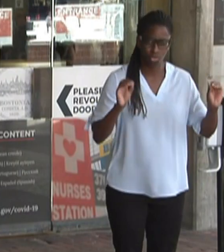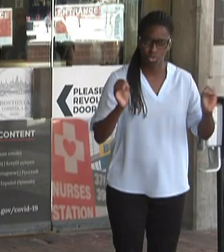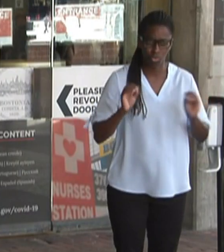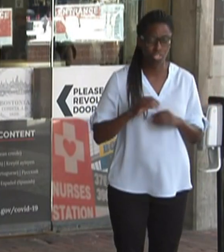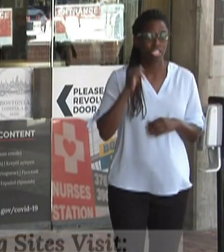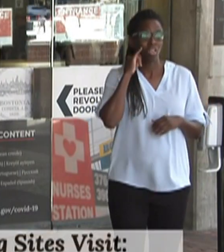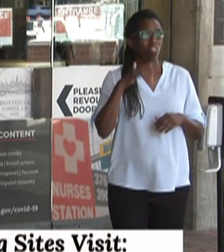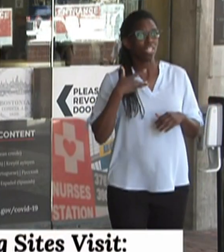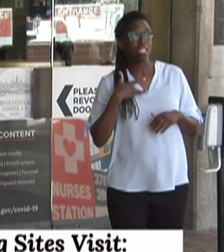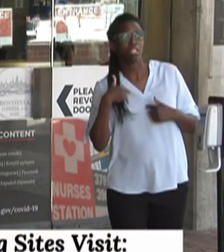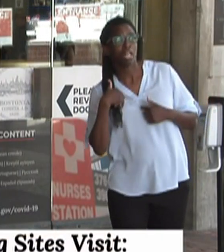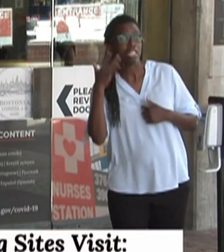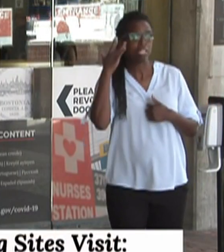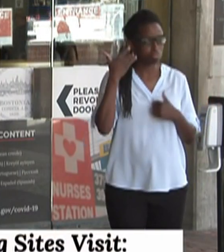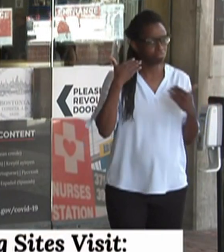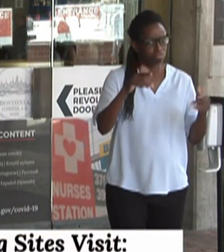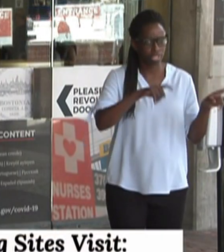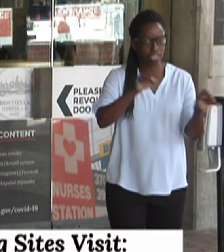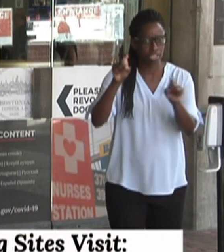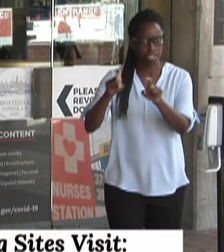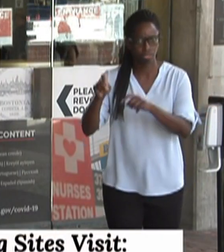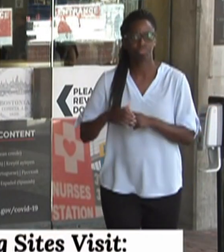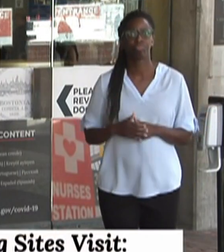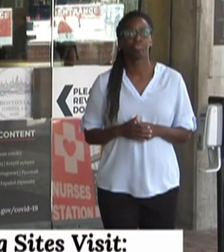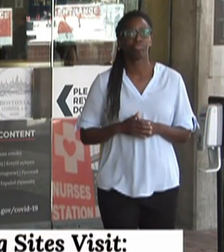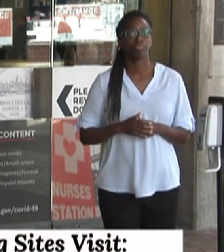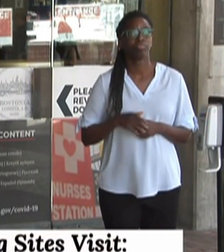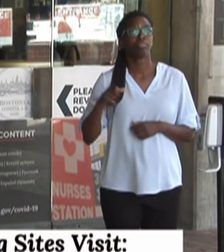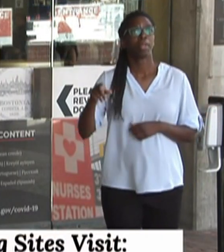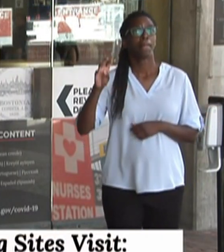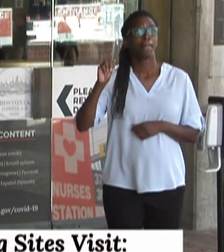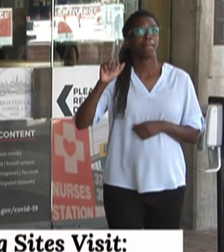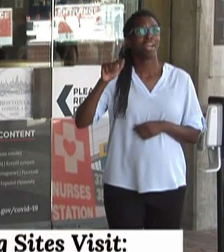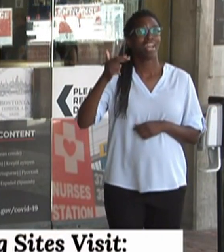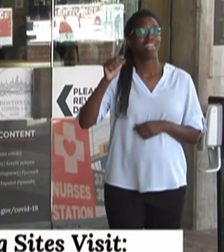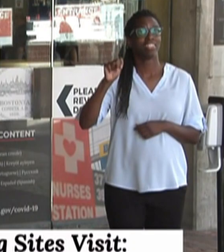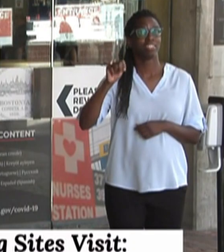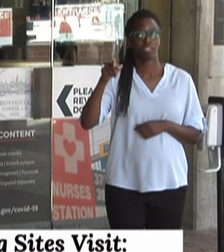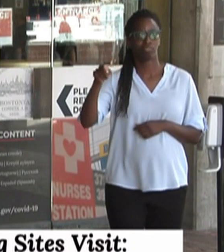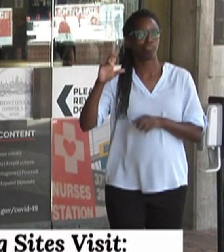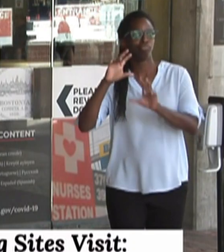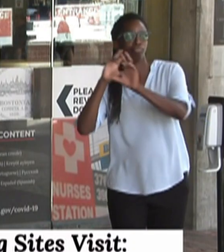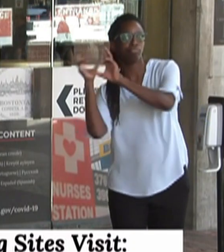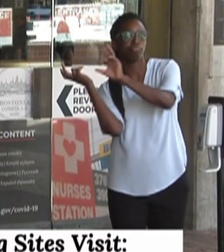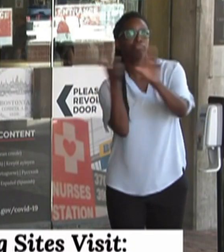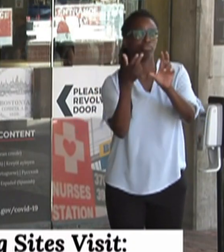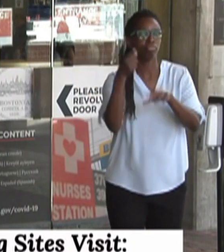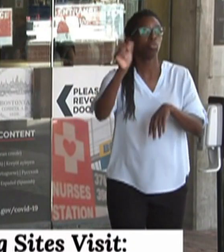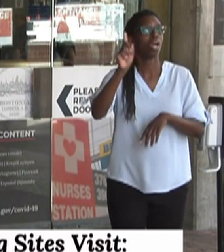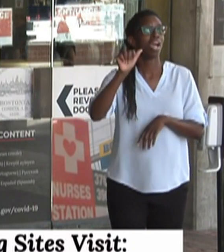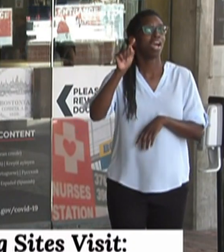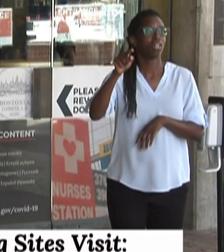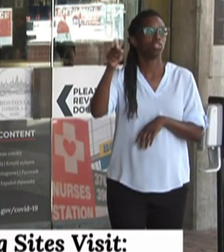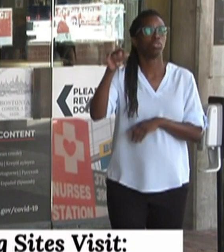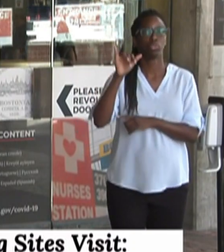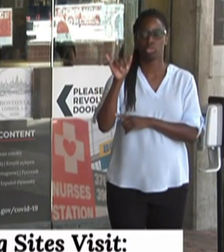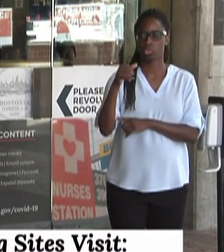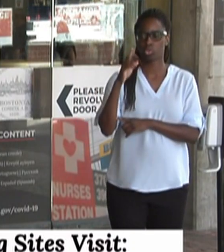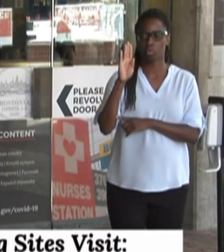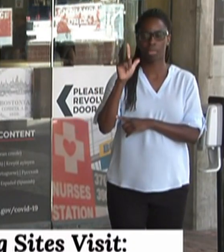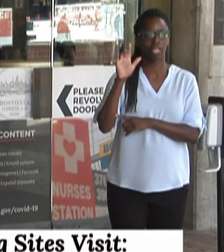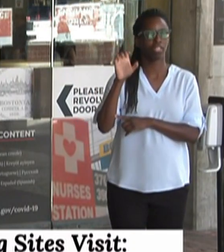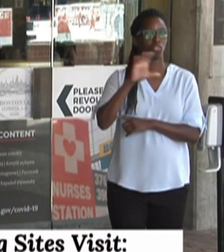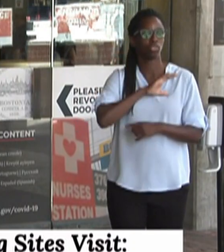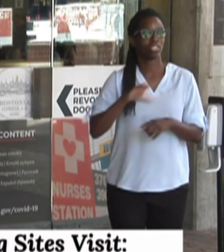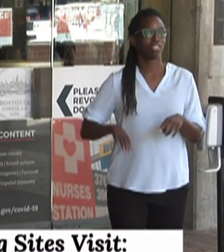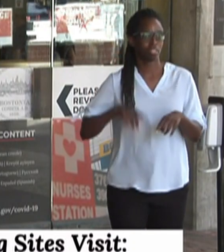Christian Church in Mattapan today and through Saturday. It's free and open to anyone regardless of your symptoms. You can also get a